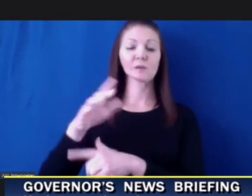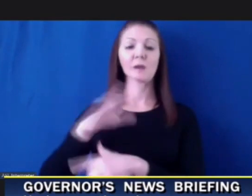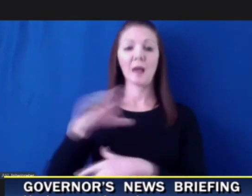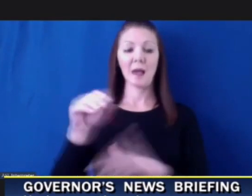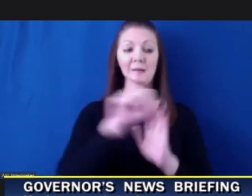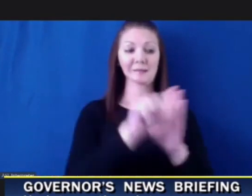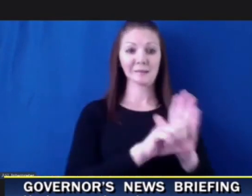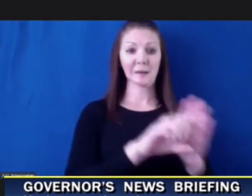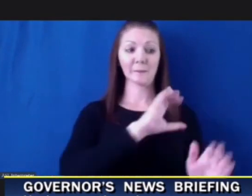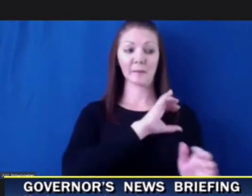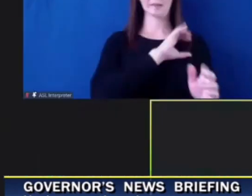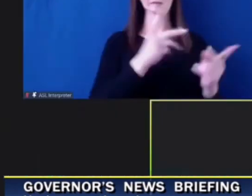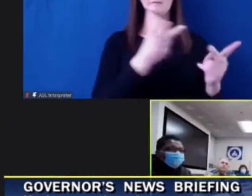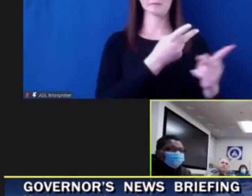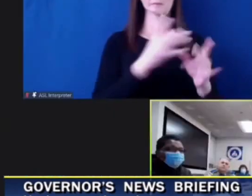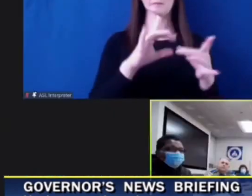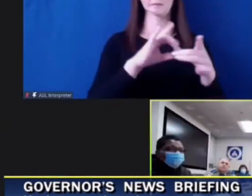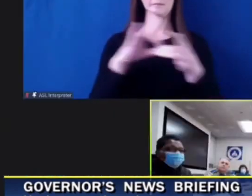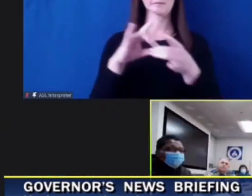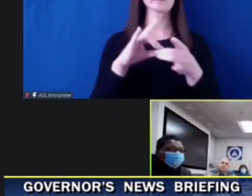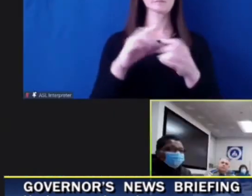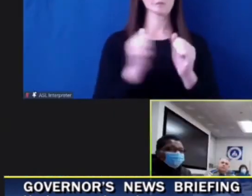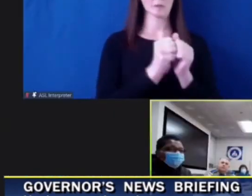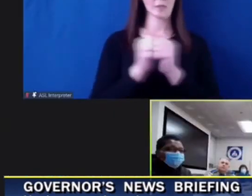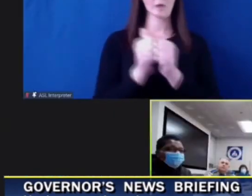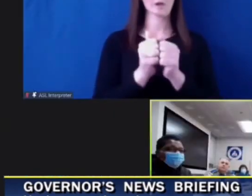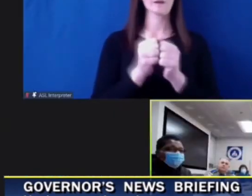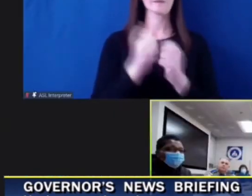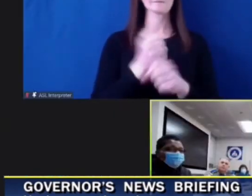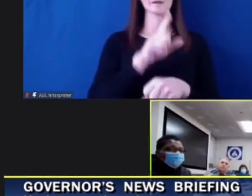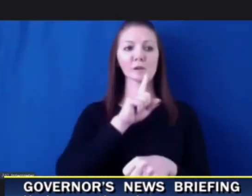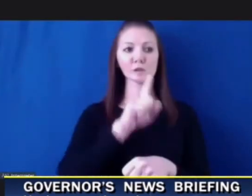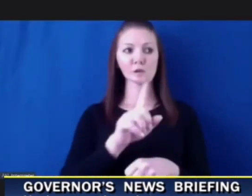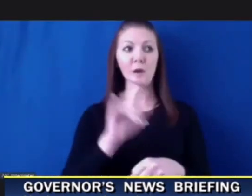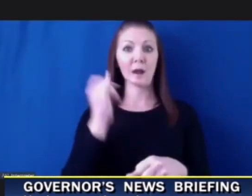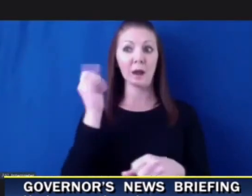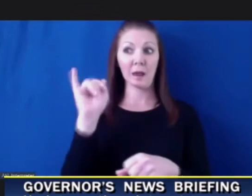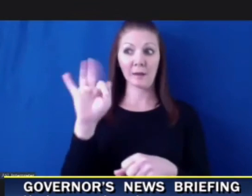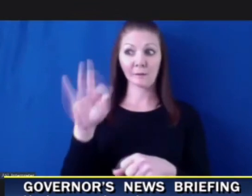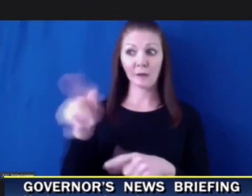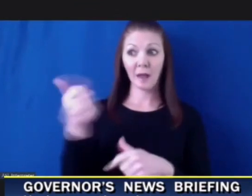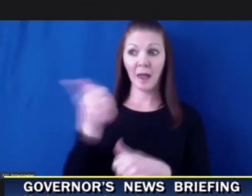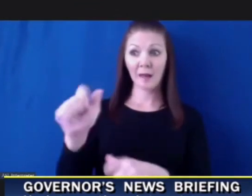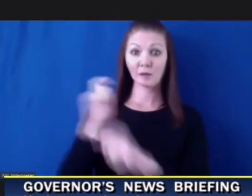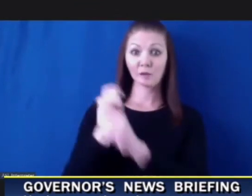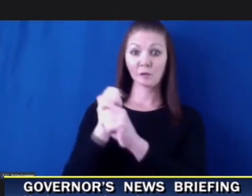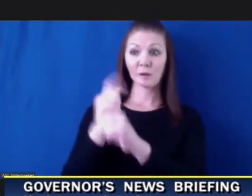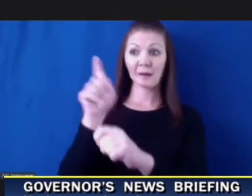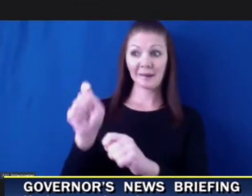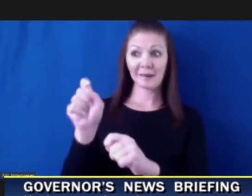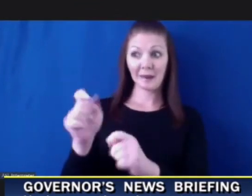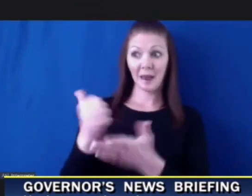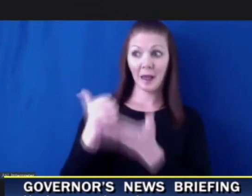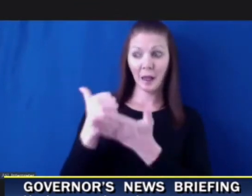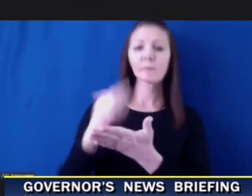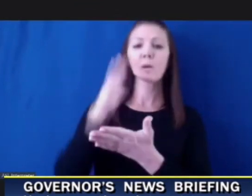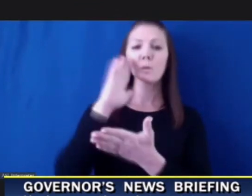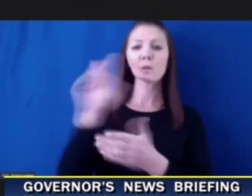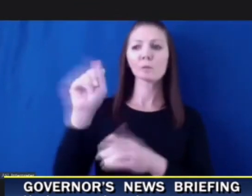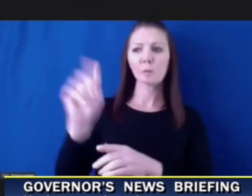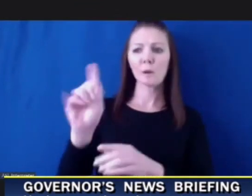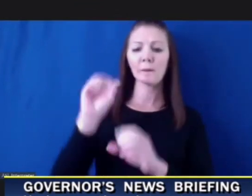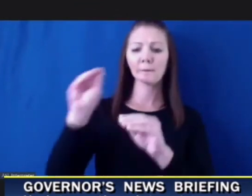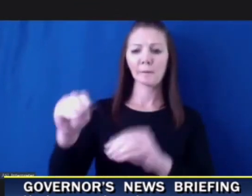been putting the tractor trailers in the rest areas and the way stations accordingly on the borderline, on the borders to the other